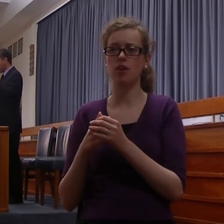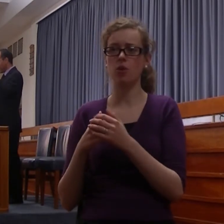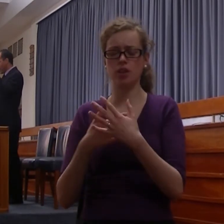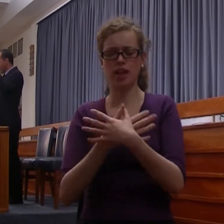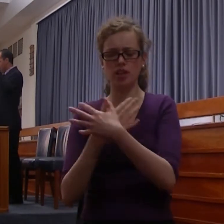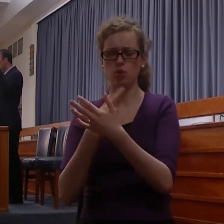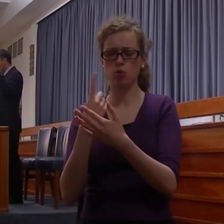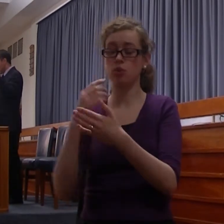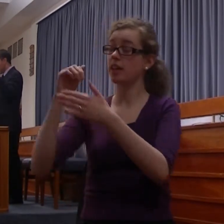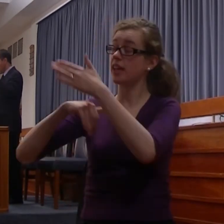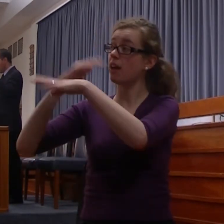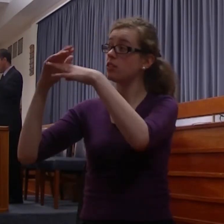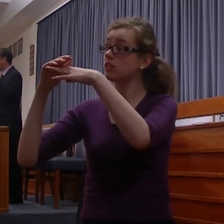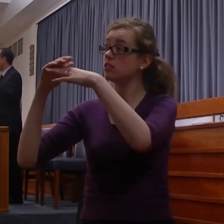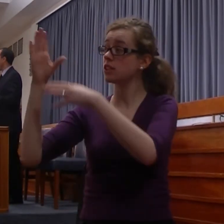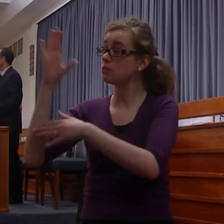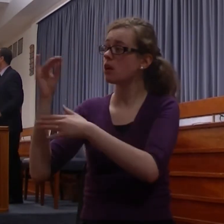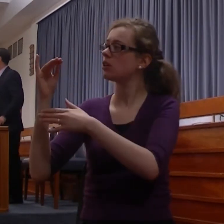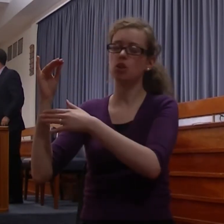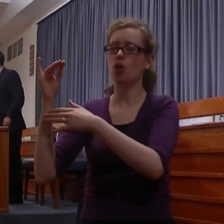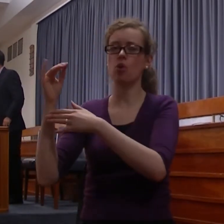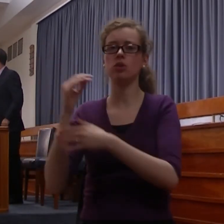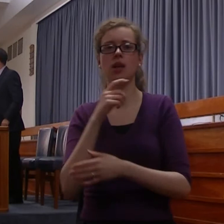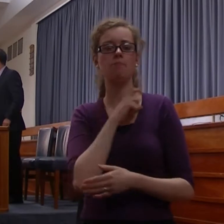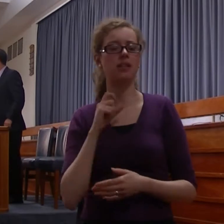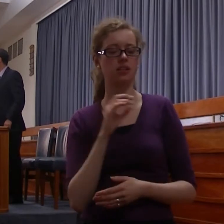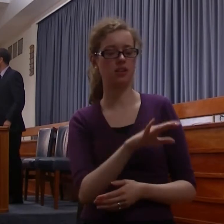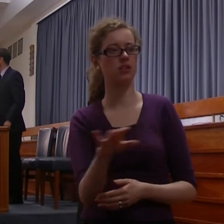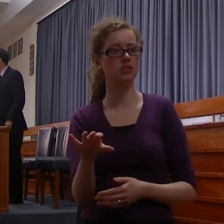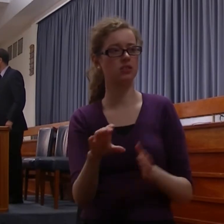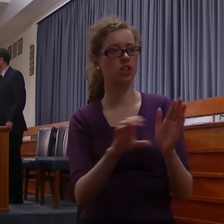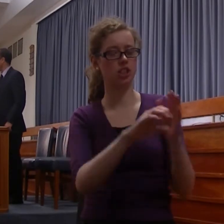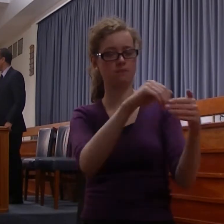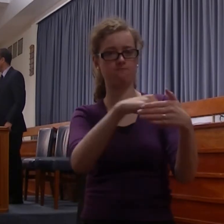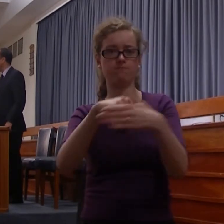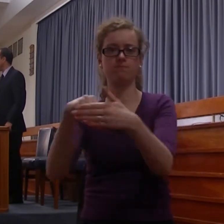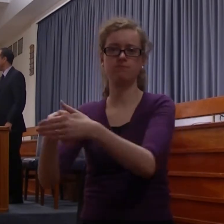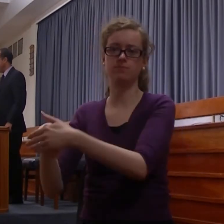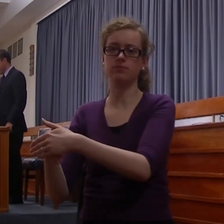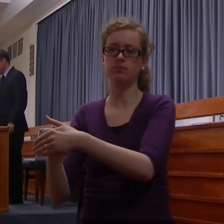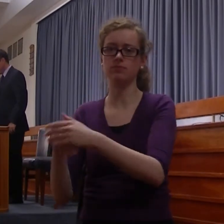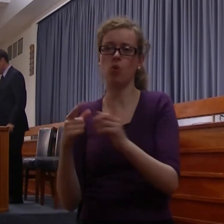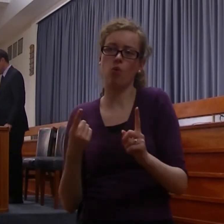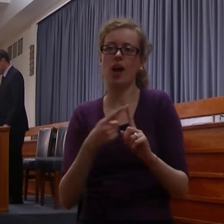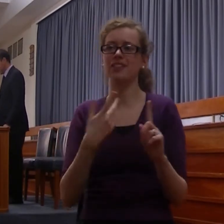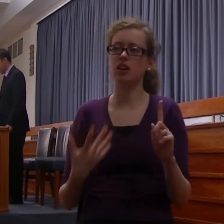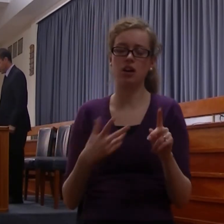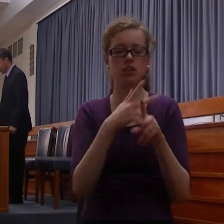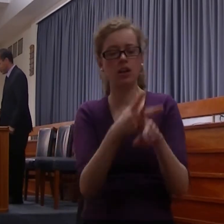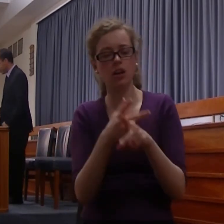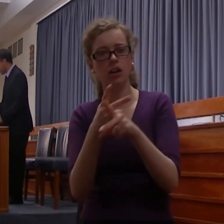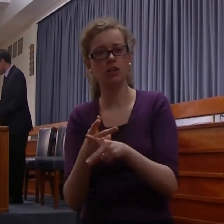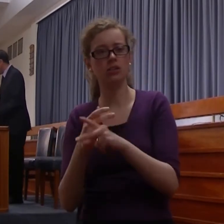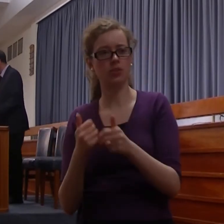It was an instruction, and the angel about whom the Lord is speaking is not a heavenly angel or a spirit, but